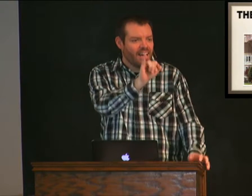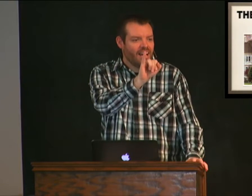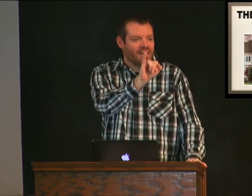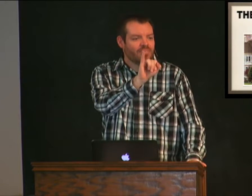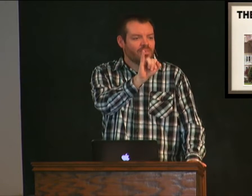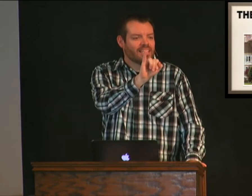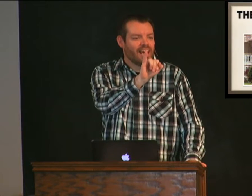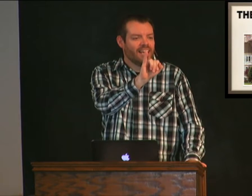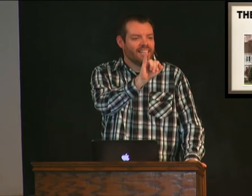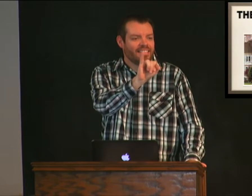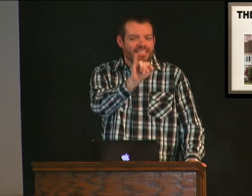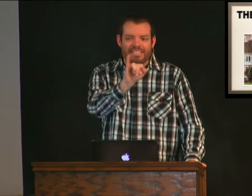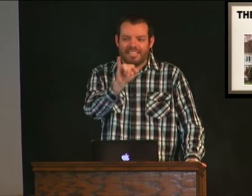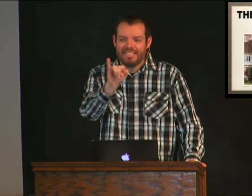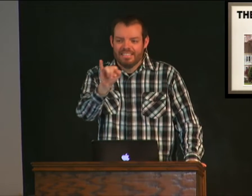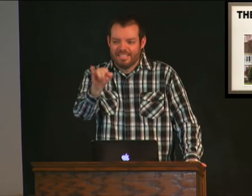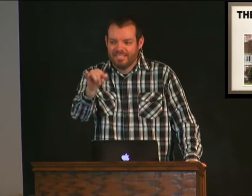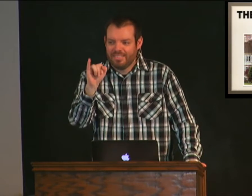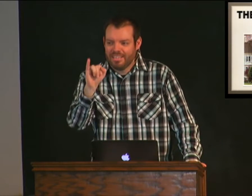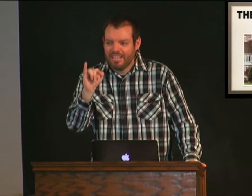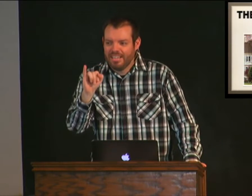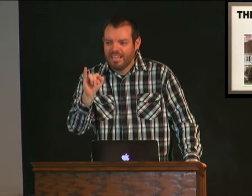Now, what was that?